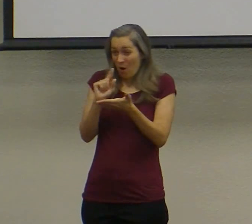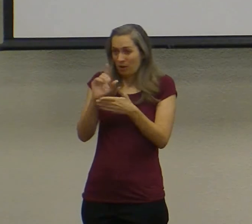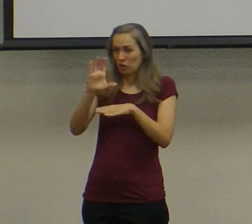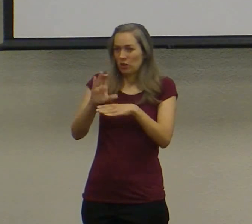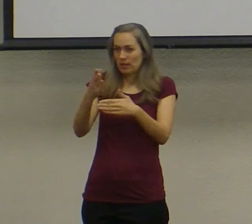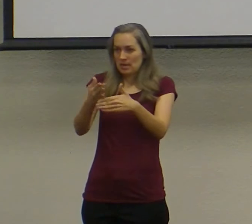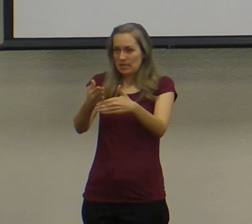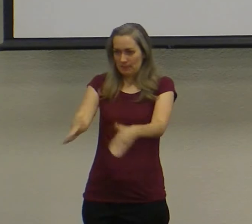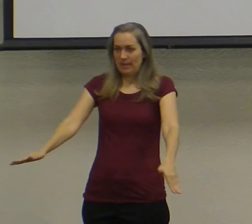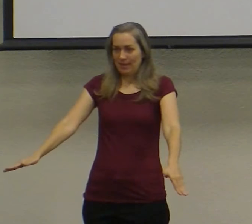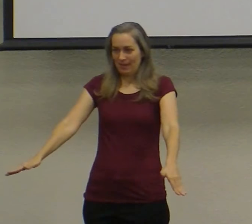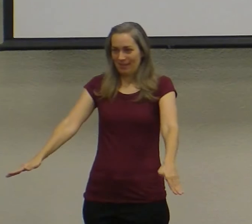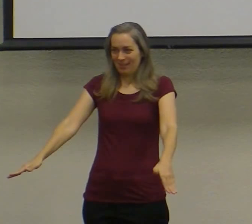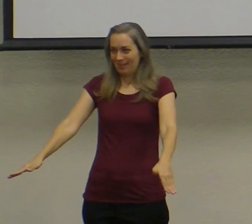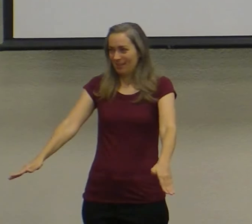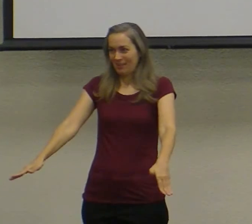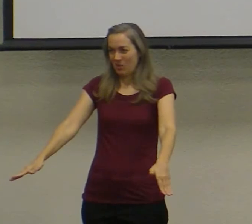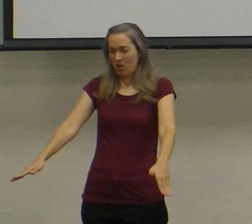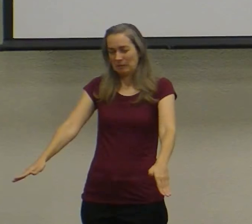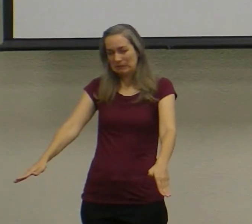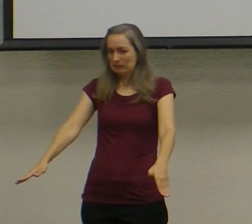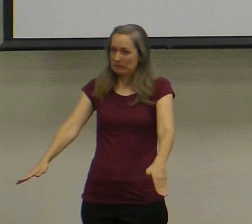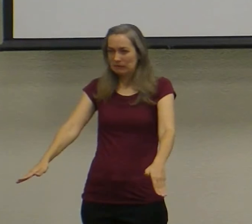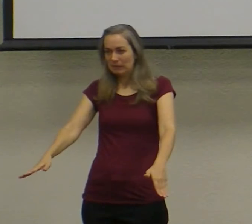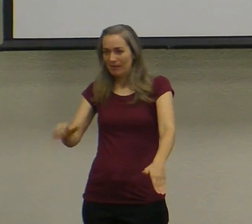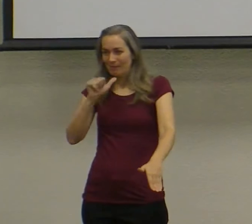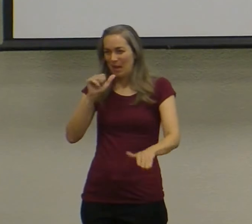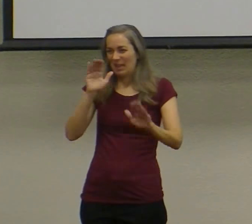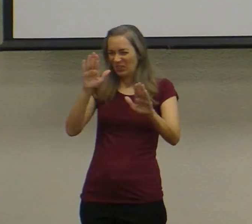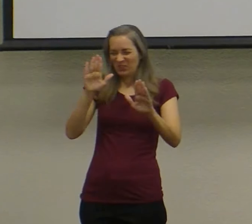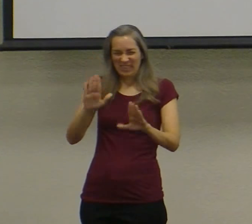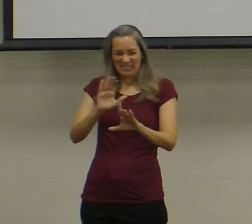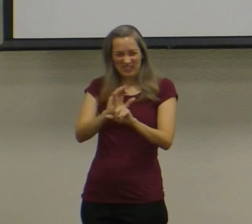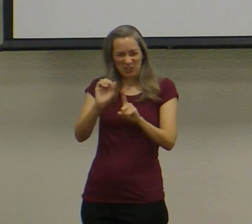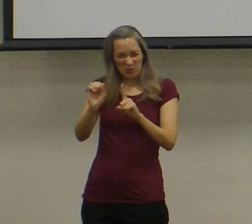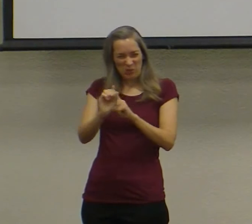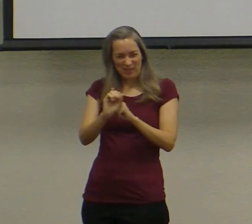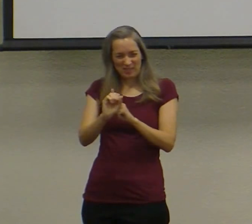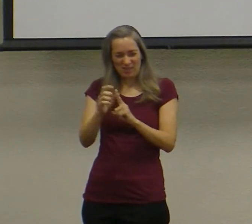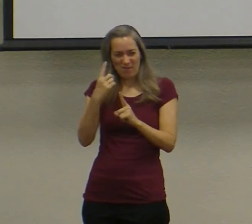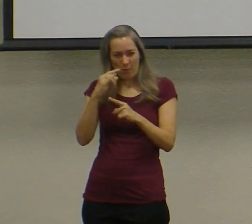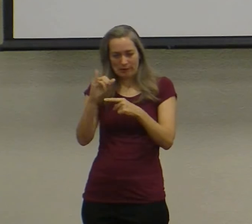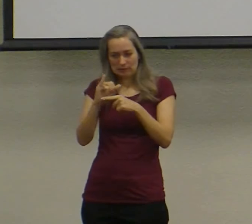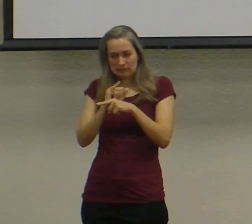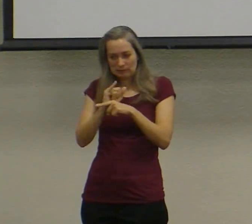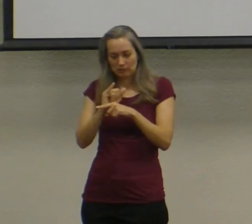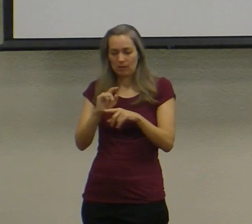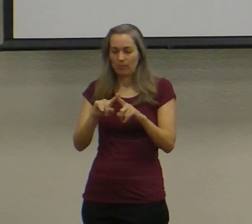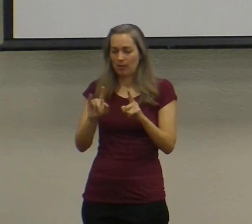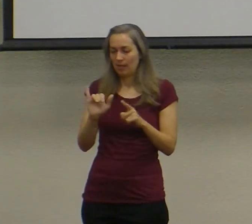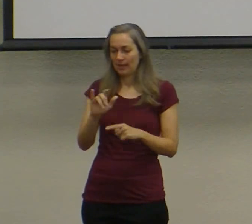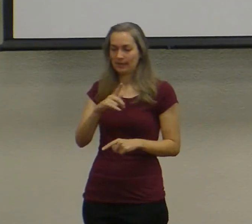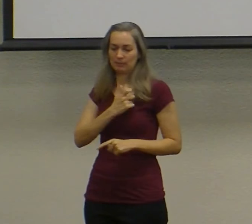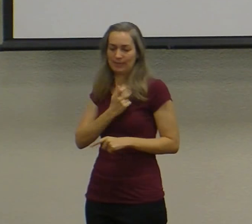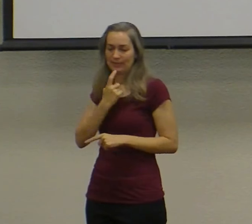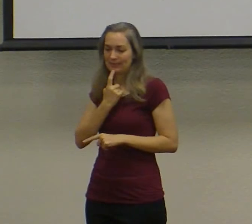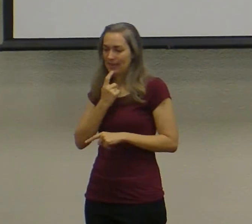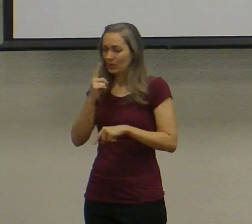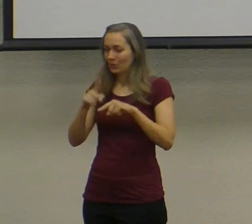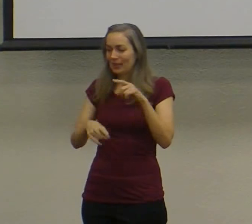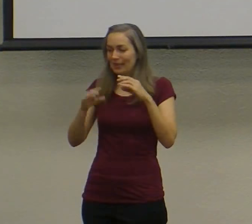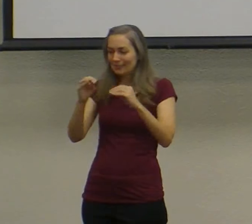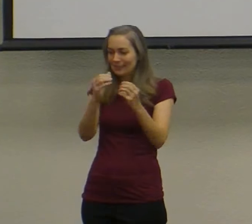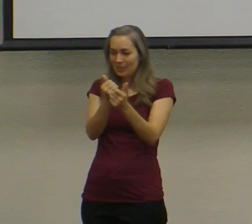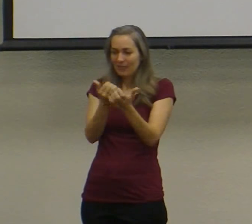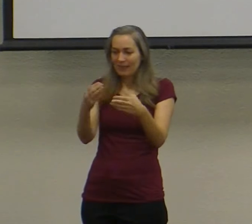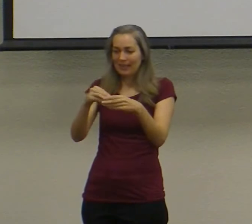that's not an ideal situation to go into an internship. But as Speedy mentioned, you can't teach everything in a classroom,